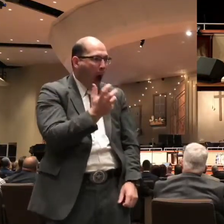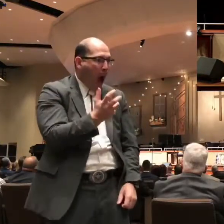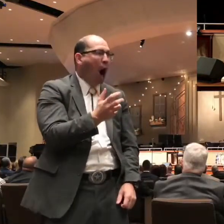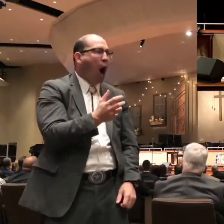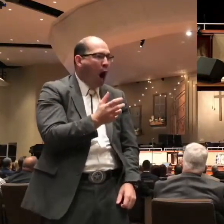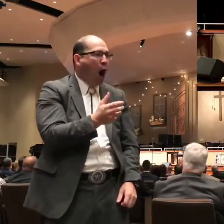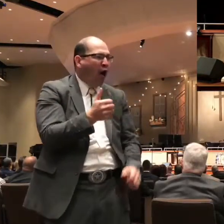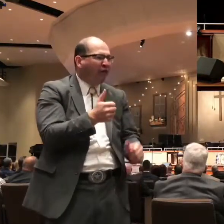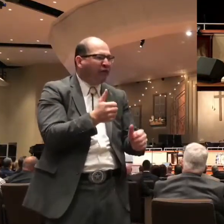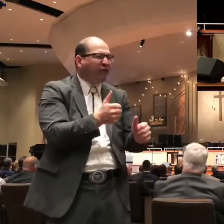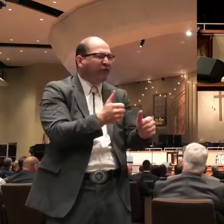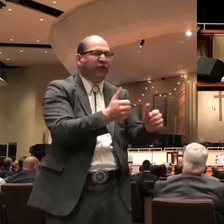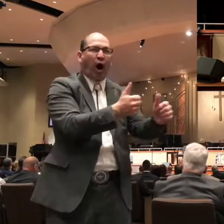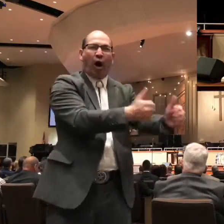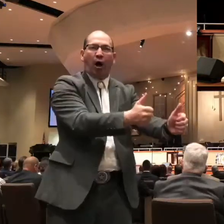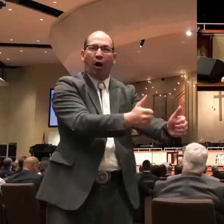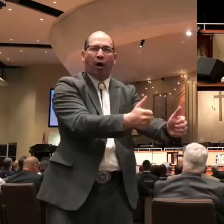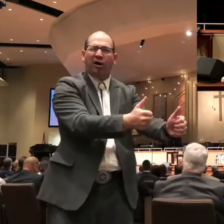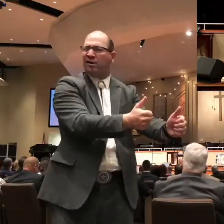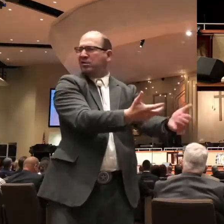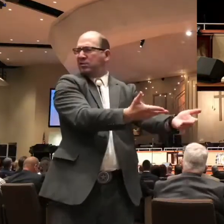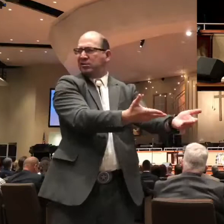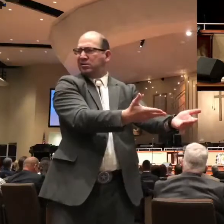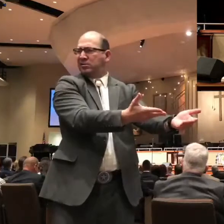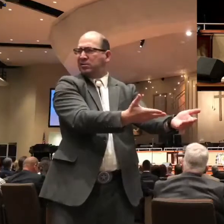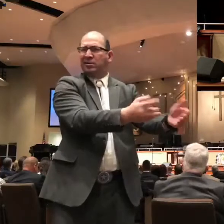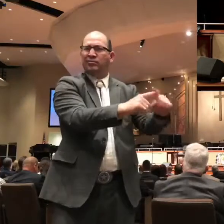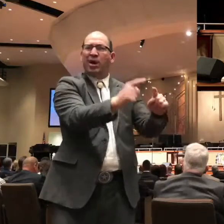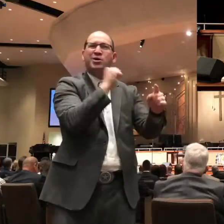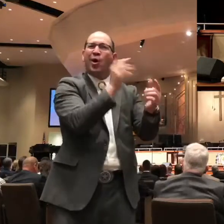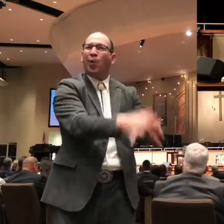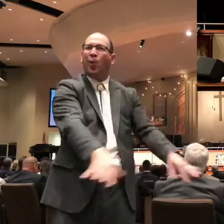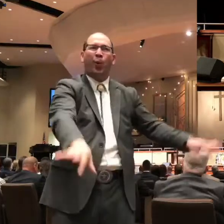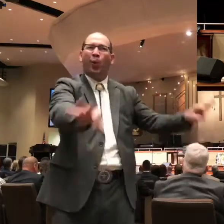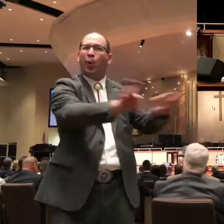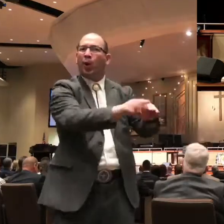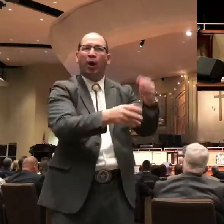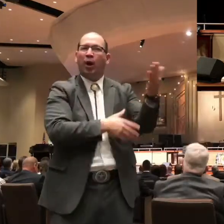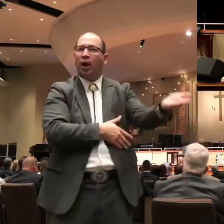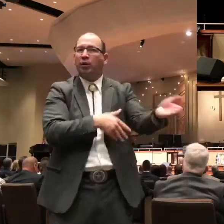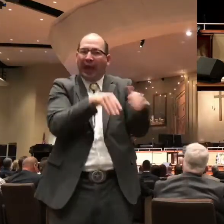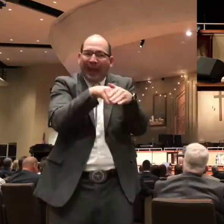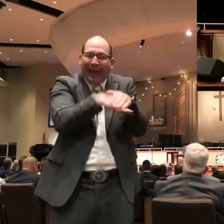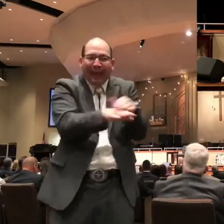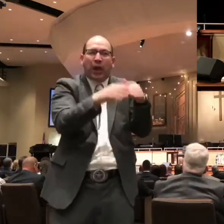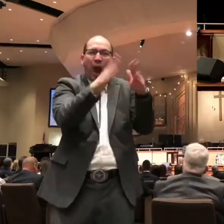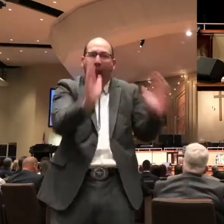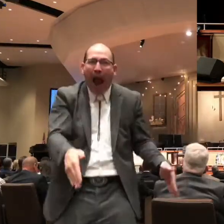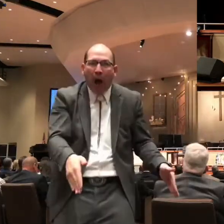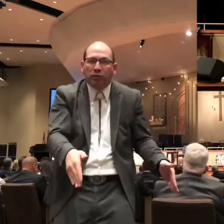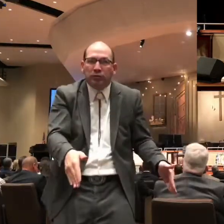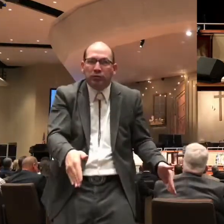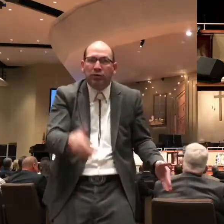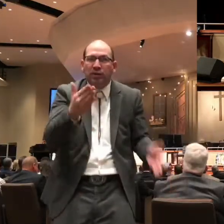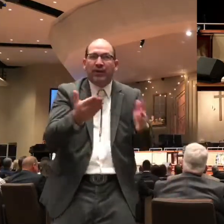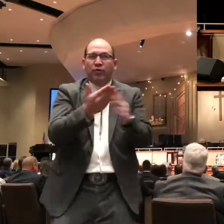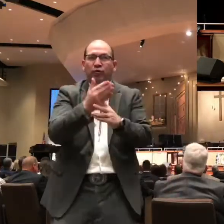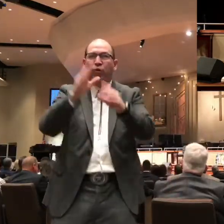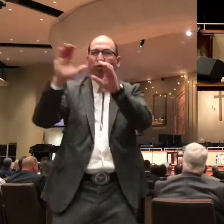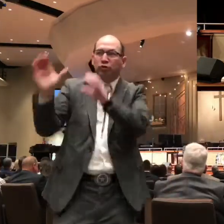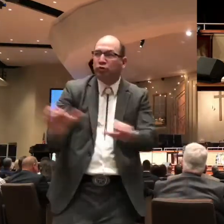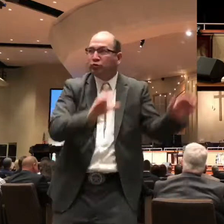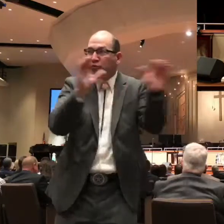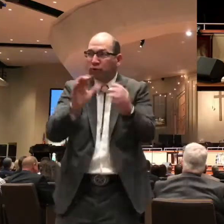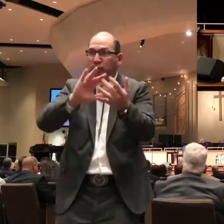men who come forth with their false teachings and declare it as such, but they sneak in through certain venues and